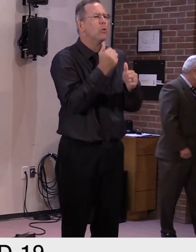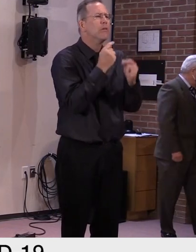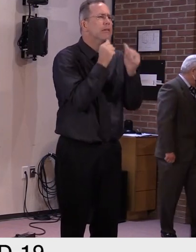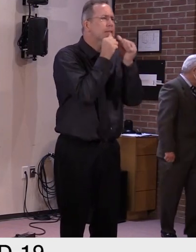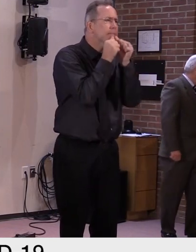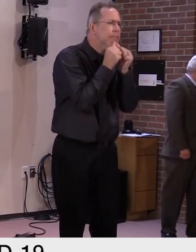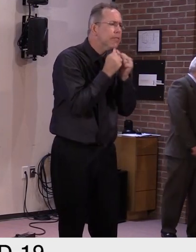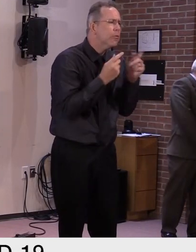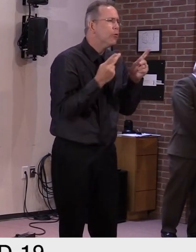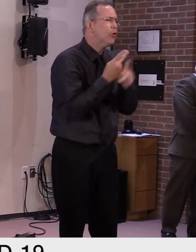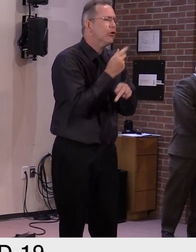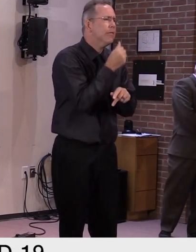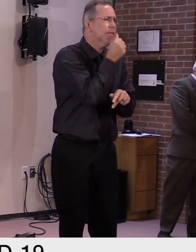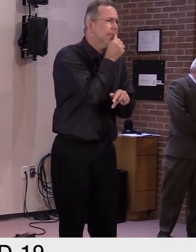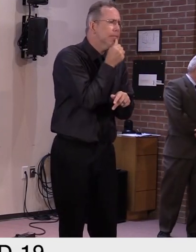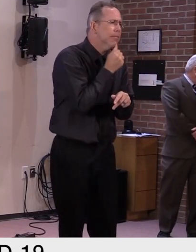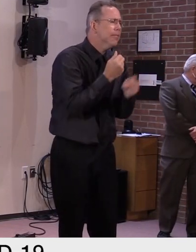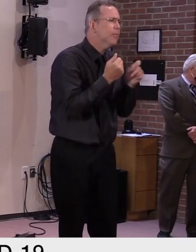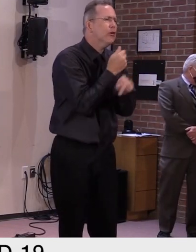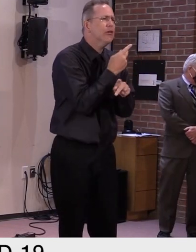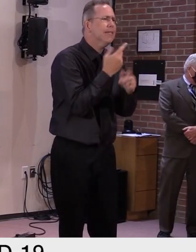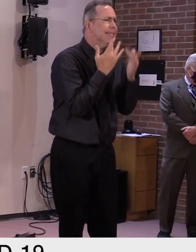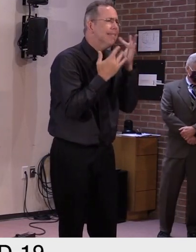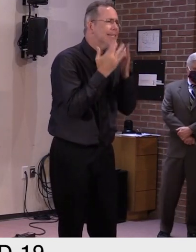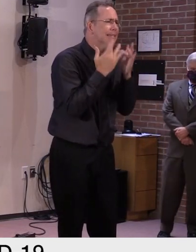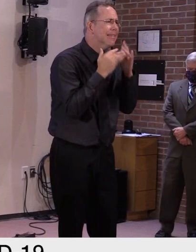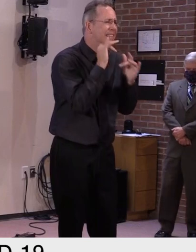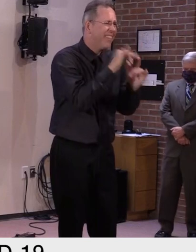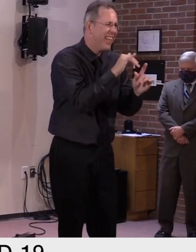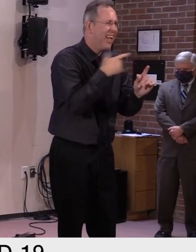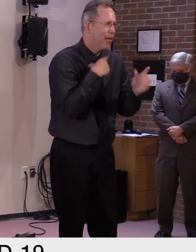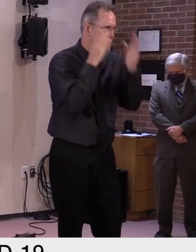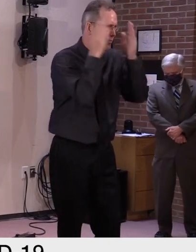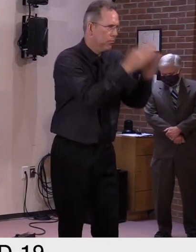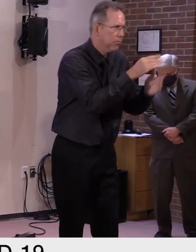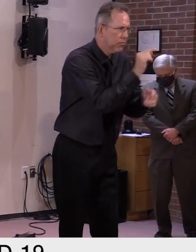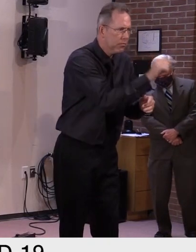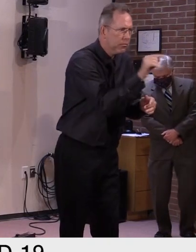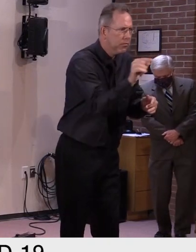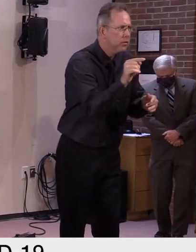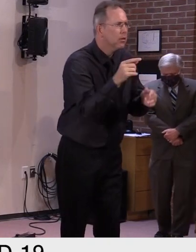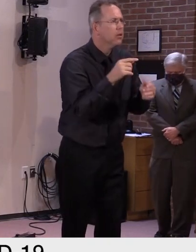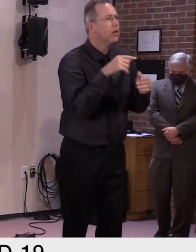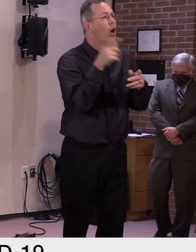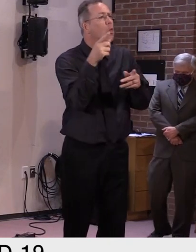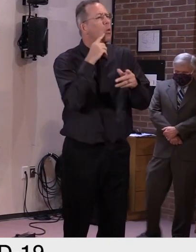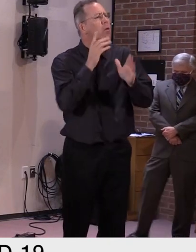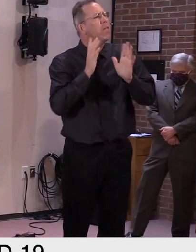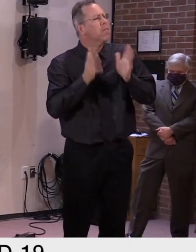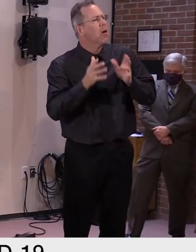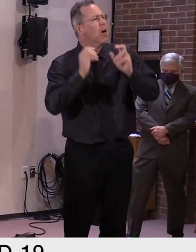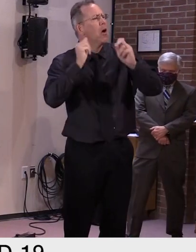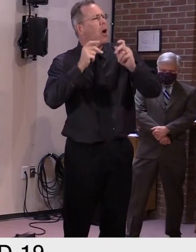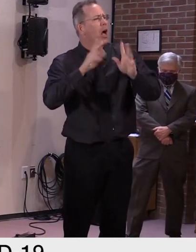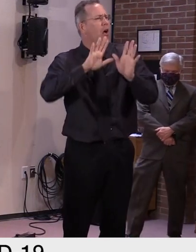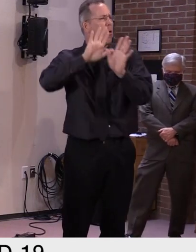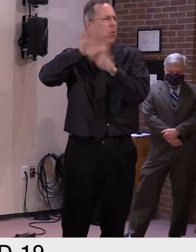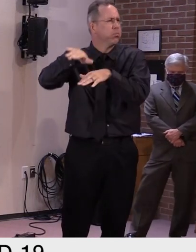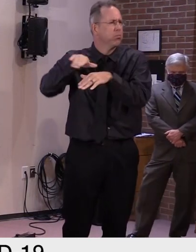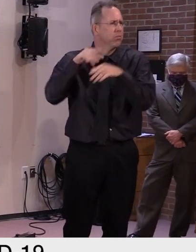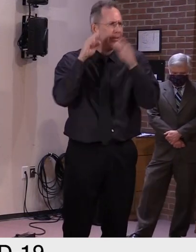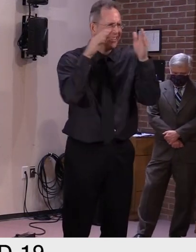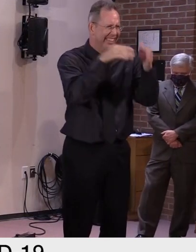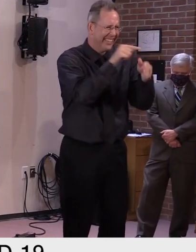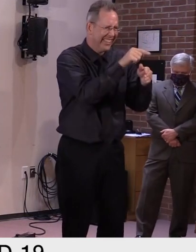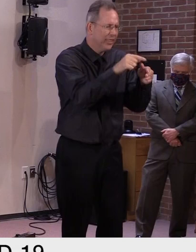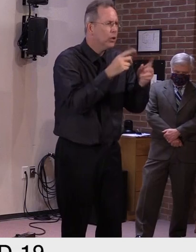very limited capacity, not necessarily because of any order, but just because of the travel restrictions. So it stands to